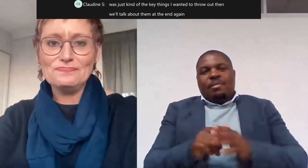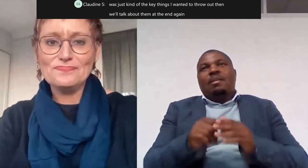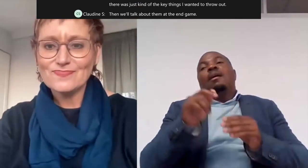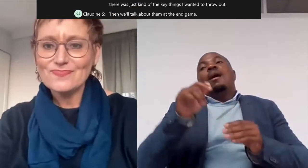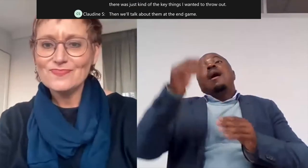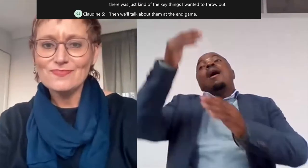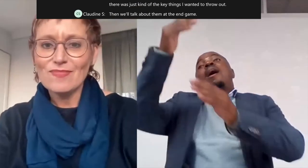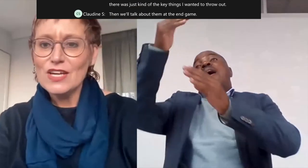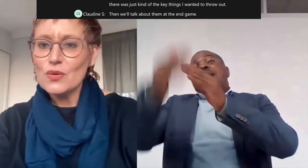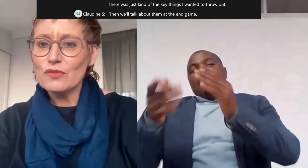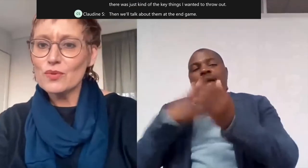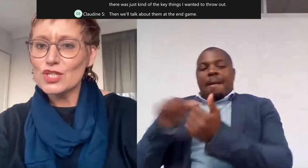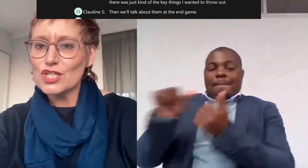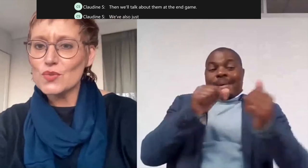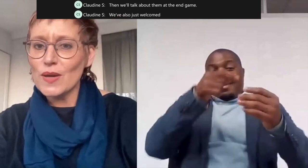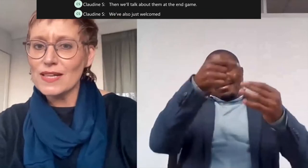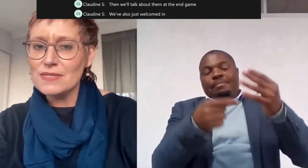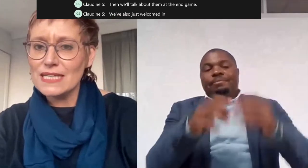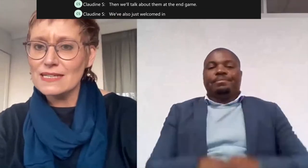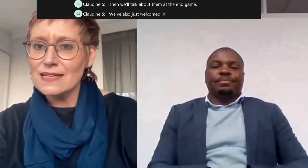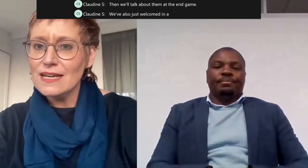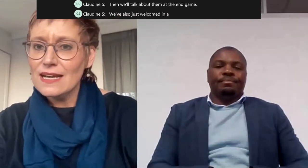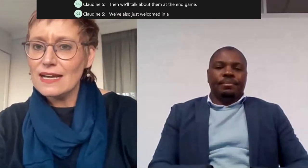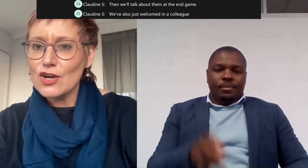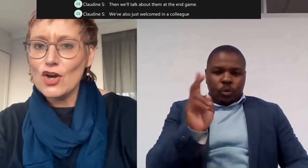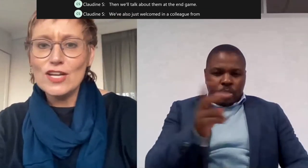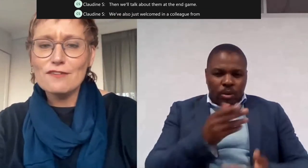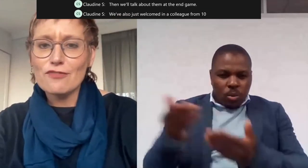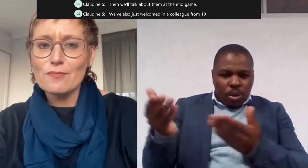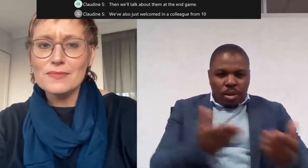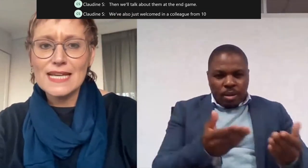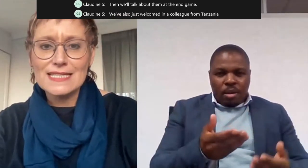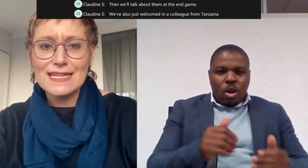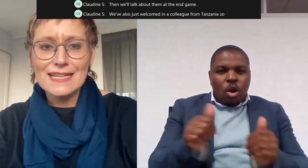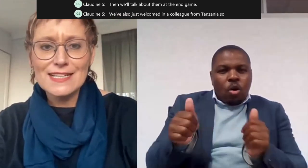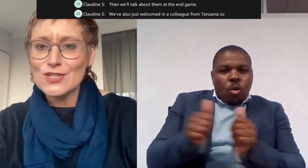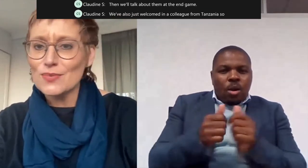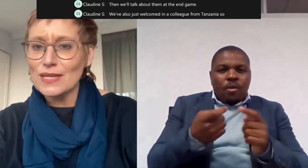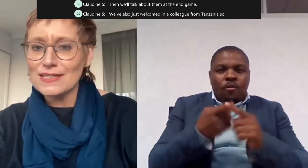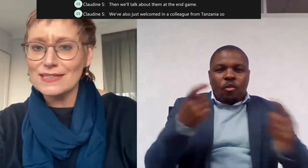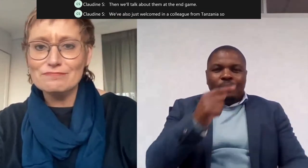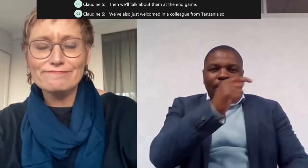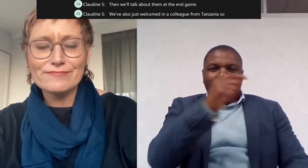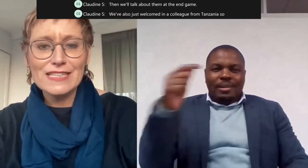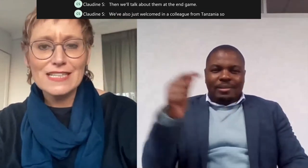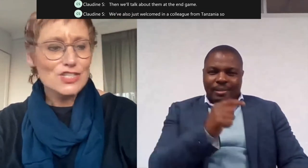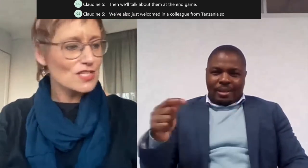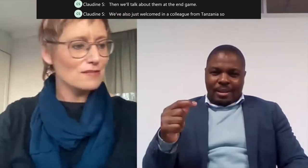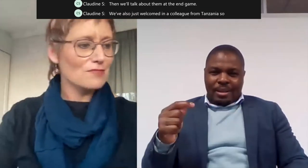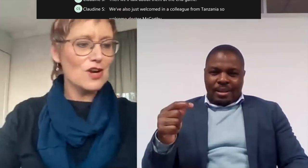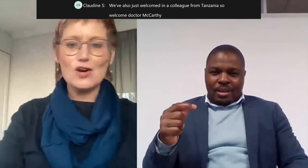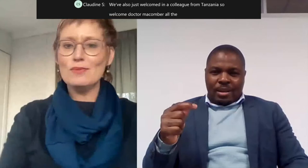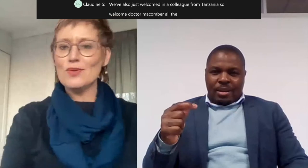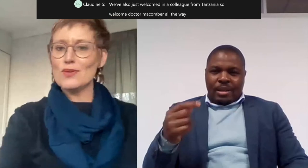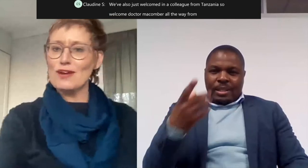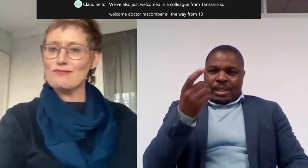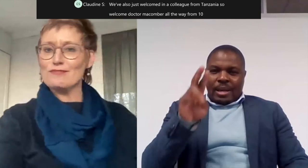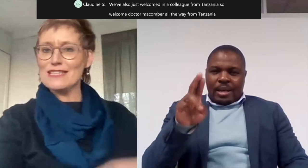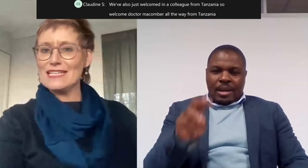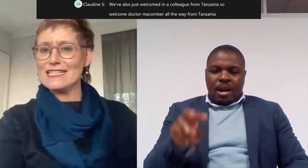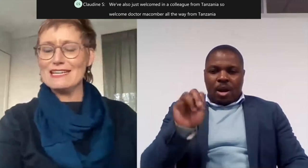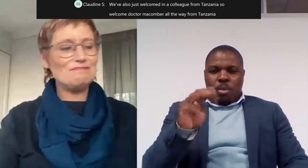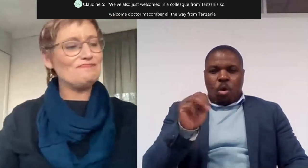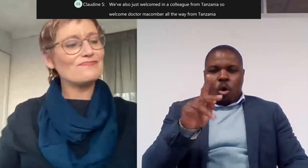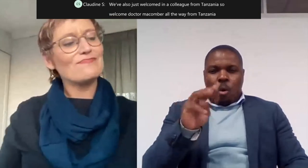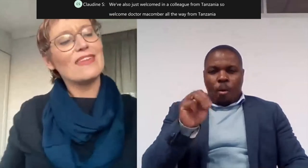end again. We've also just welcomed in a colleague from Tanzania. So welcome, Dr. Mkama, all the way